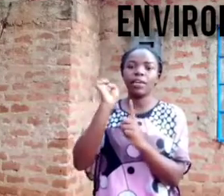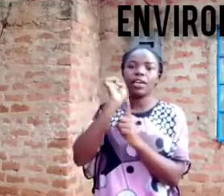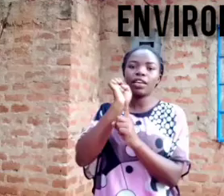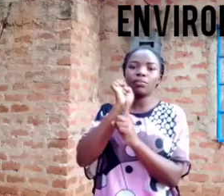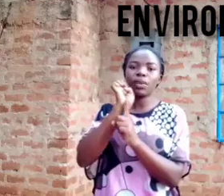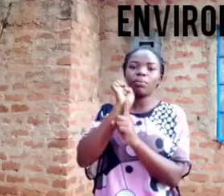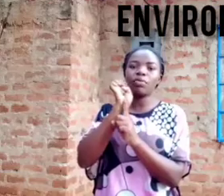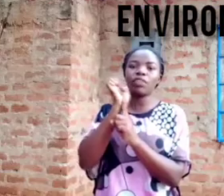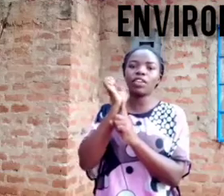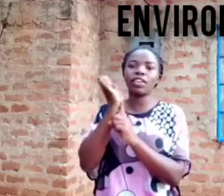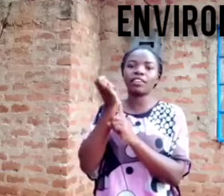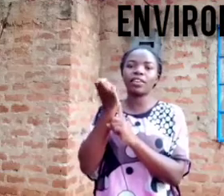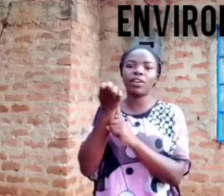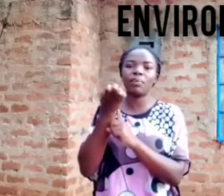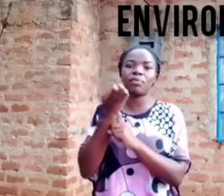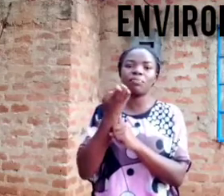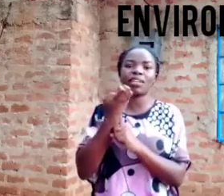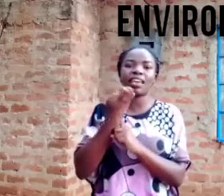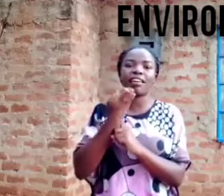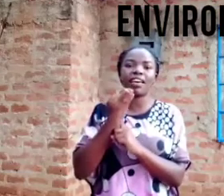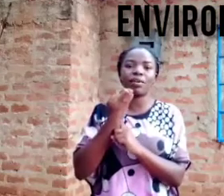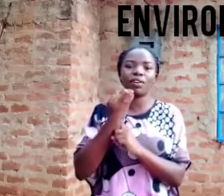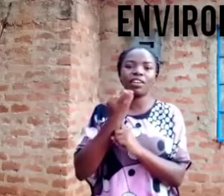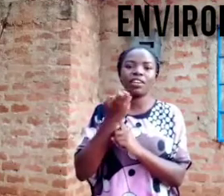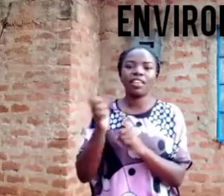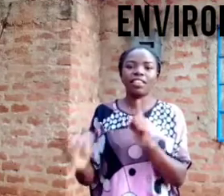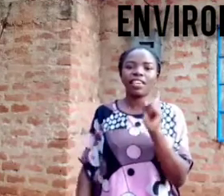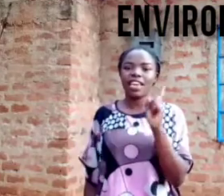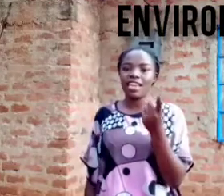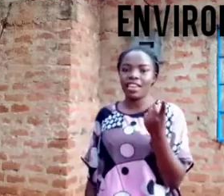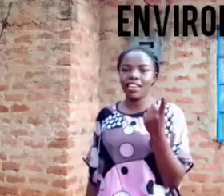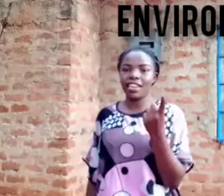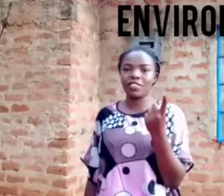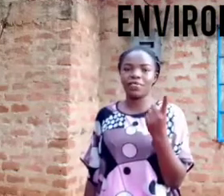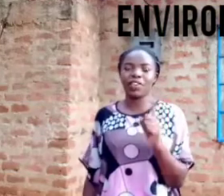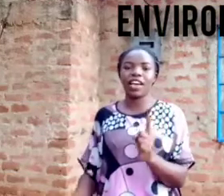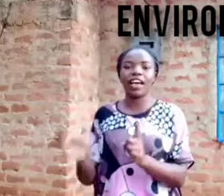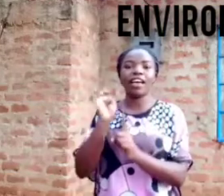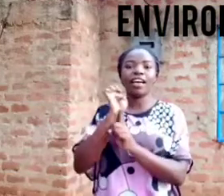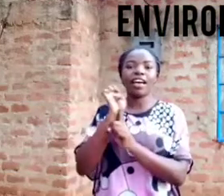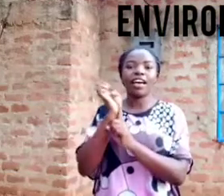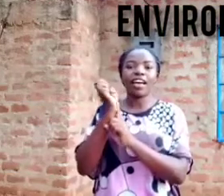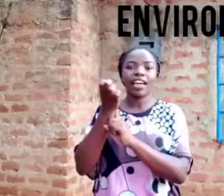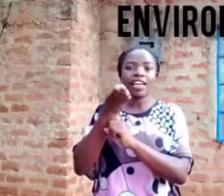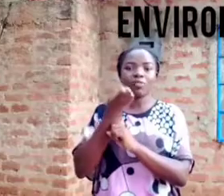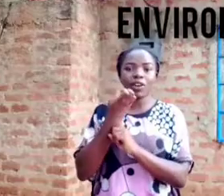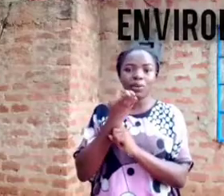It will move in a circular movement around the index finger.